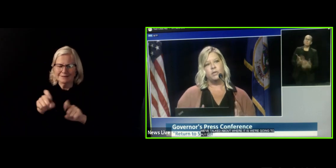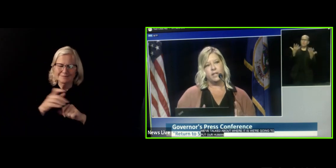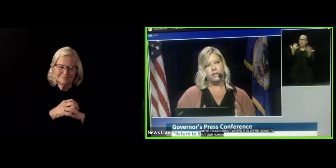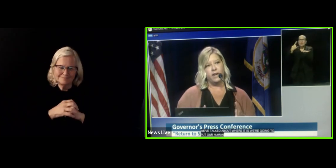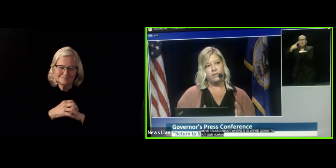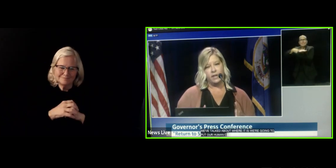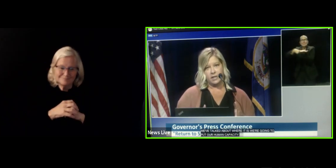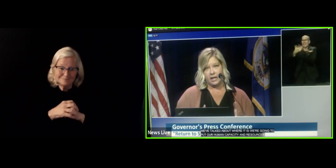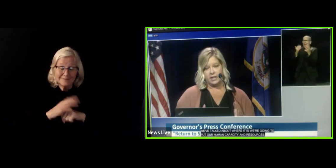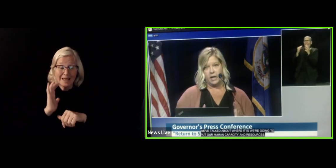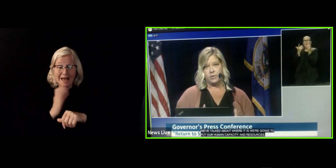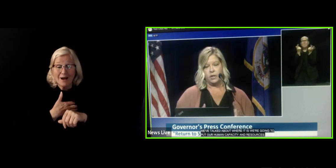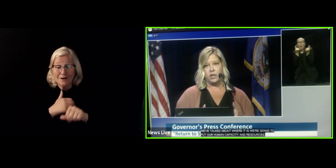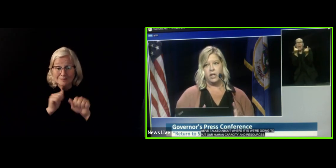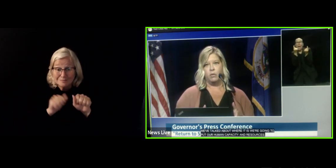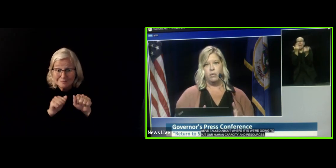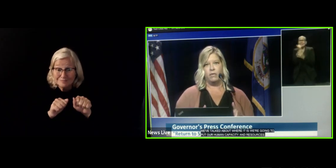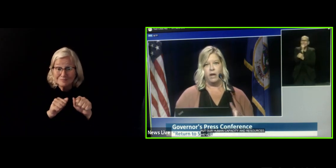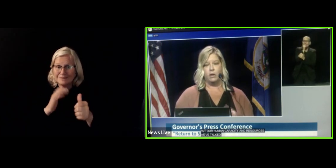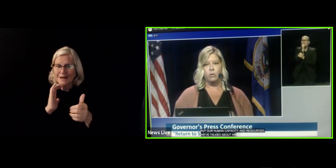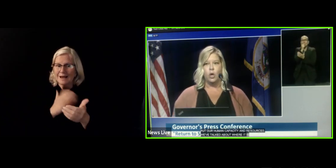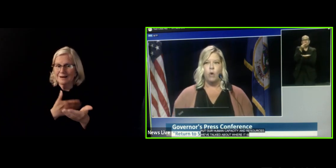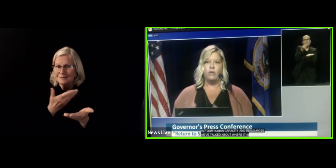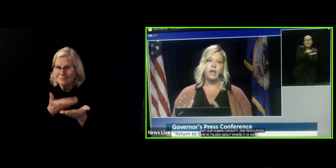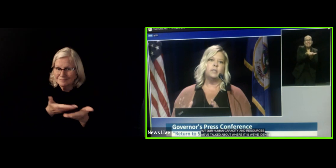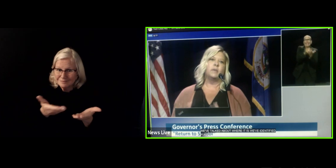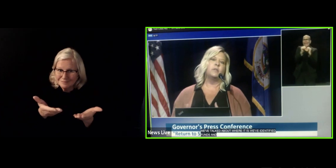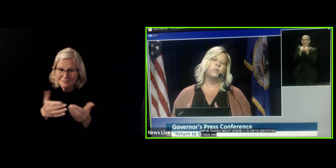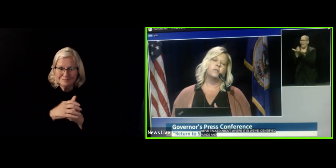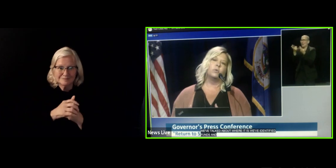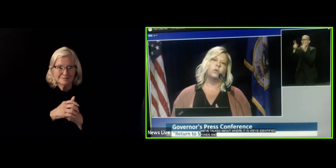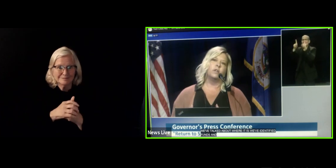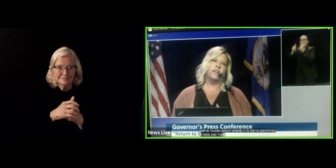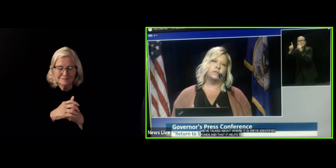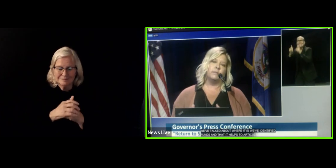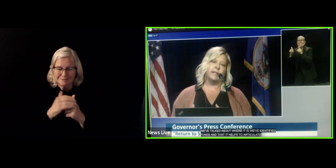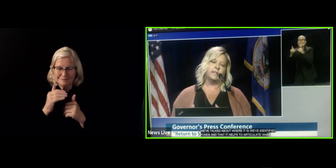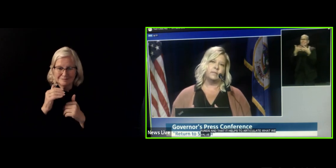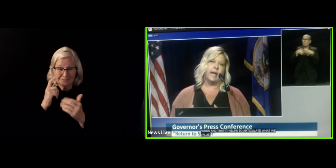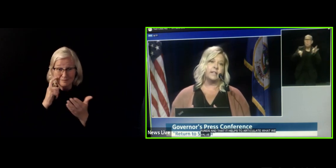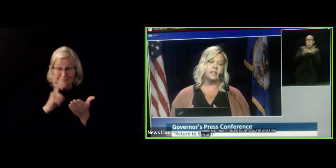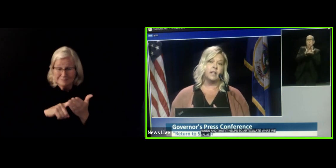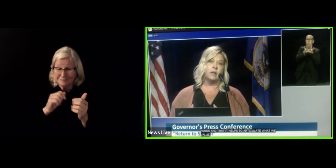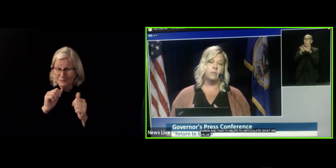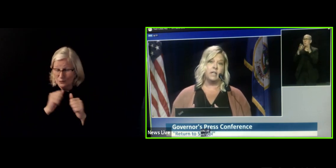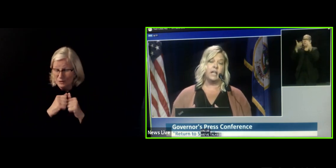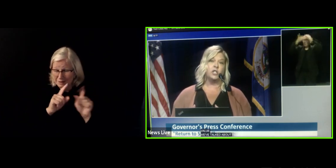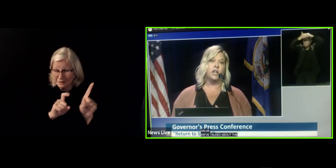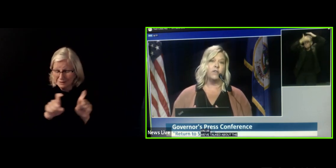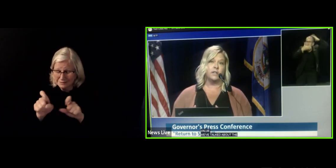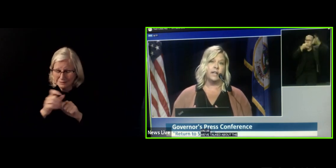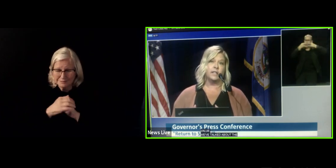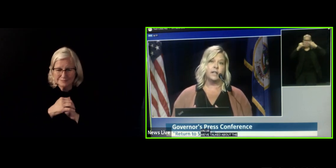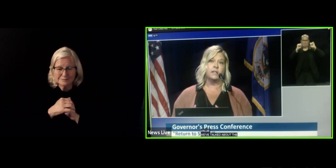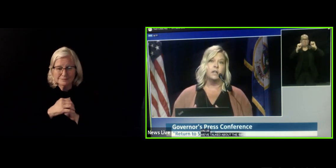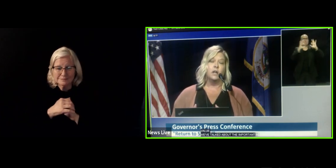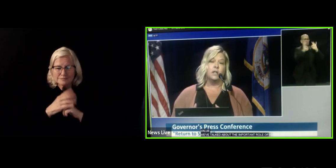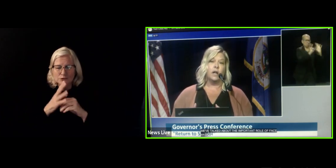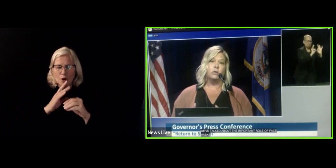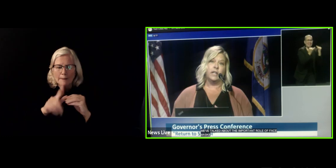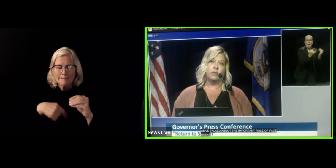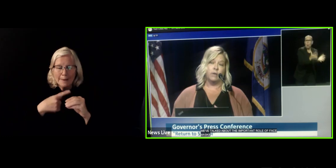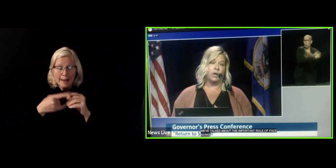we've identified funds, and that it helps to articulate what we value. We've talked about the important role of face masks and the mitigation efforts that does,